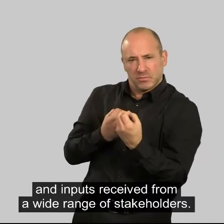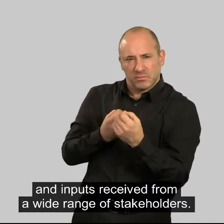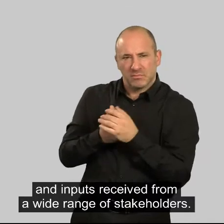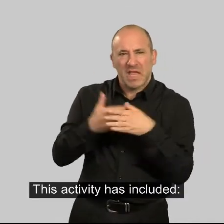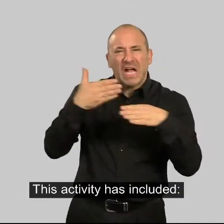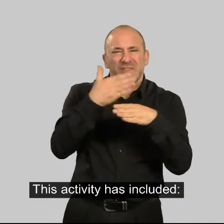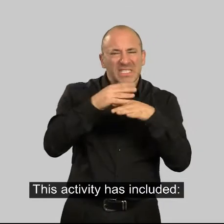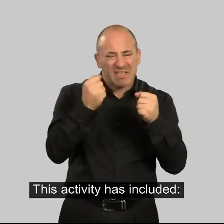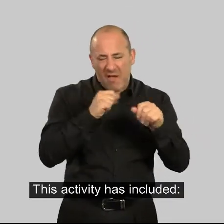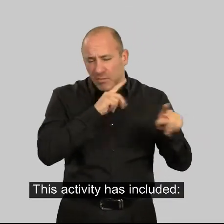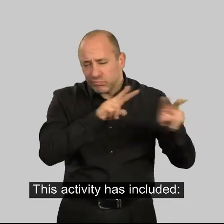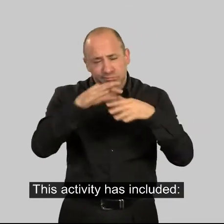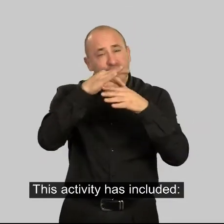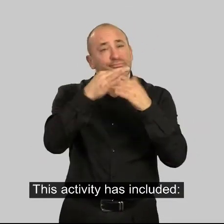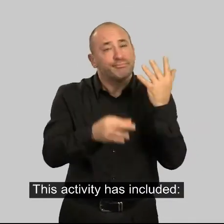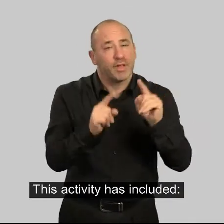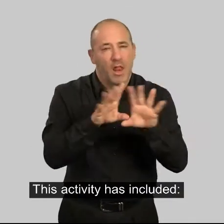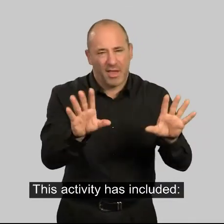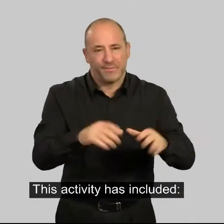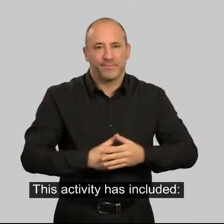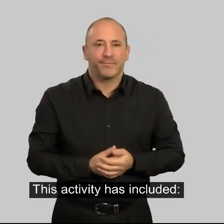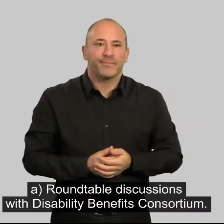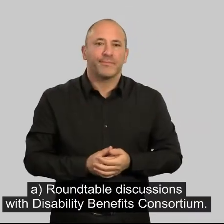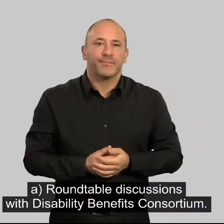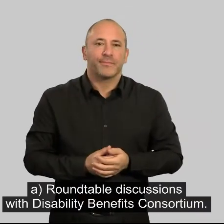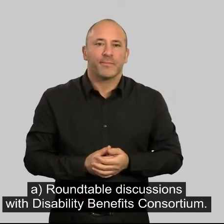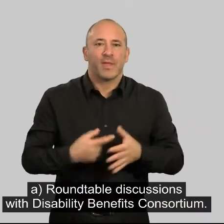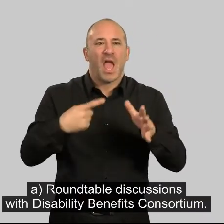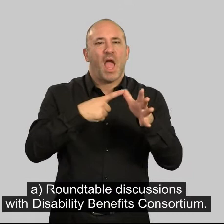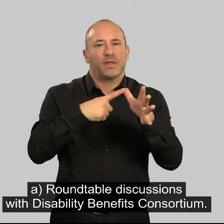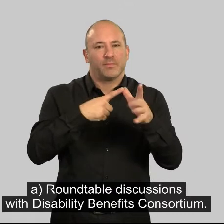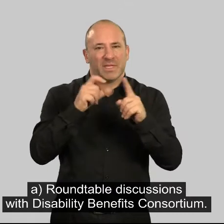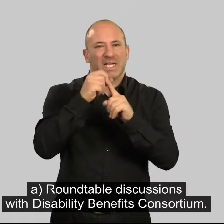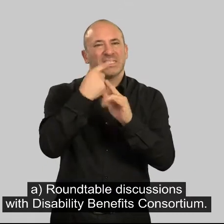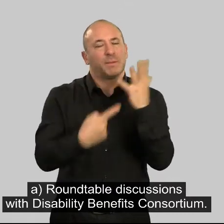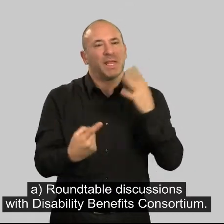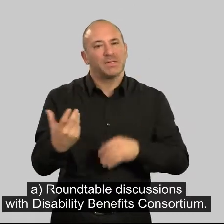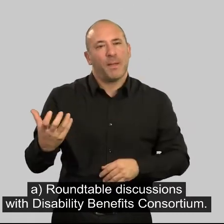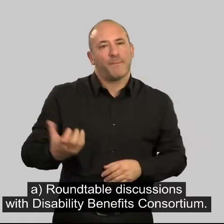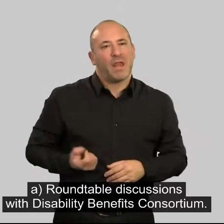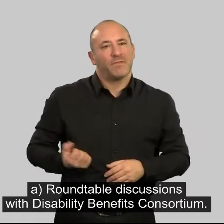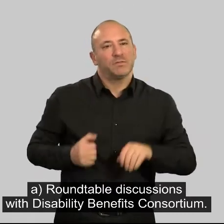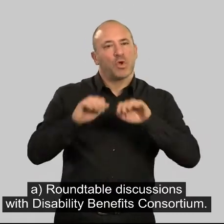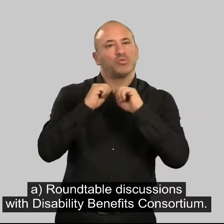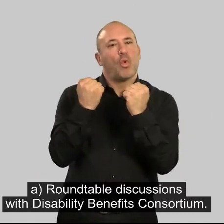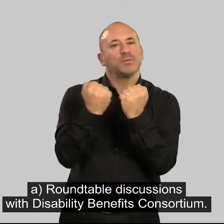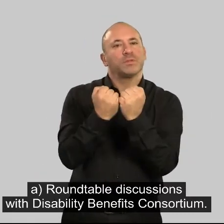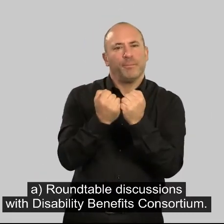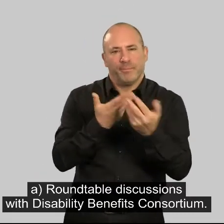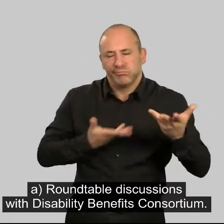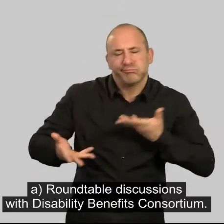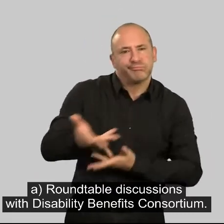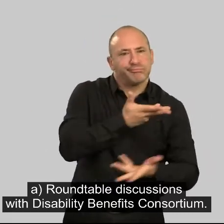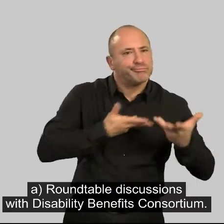range of stakeholders. This activity has included A. Roundtable discussions with